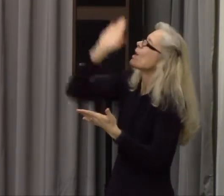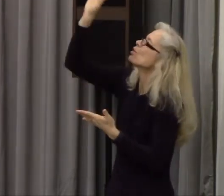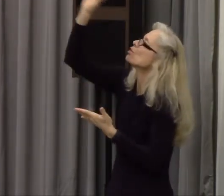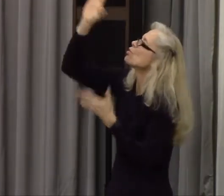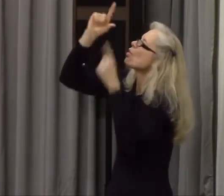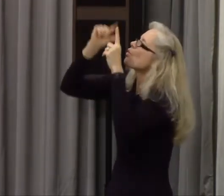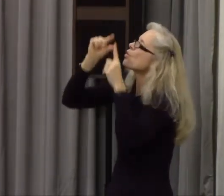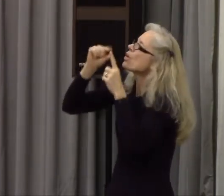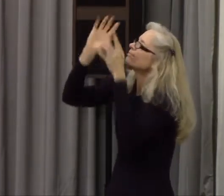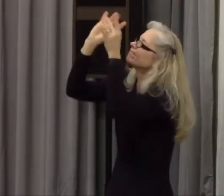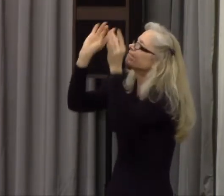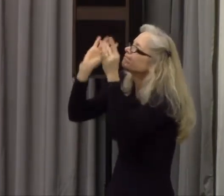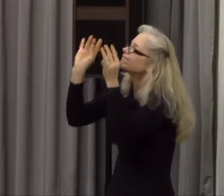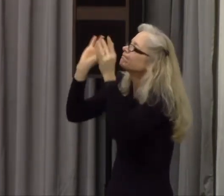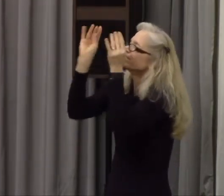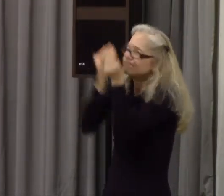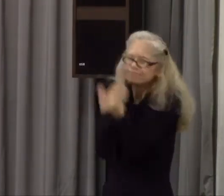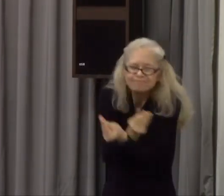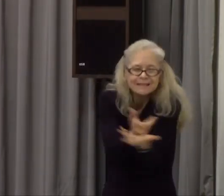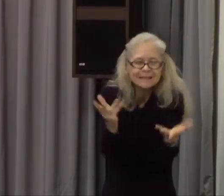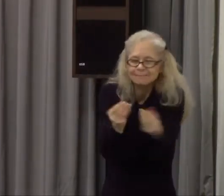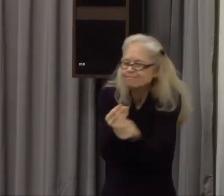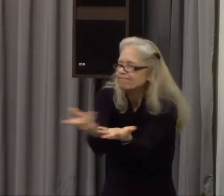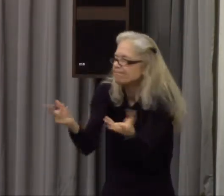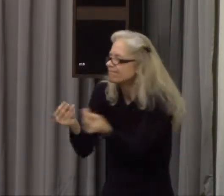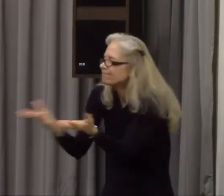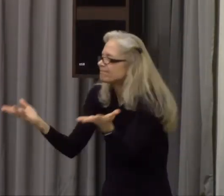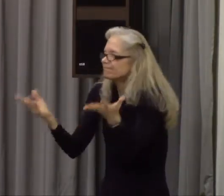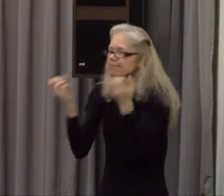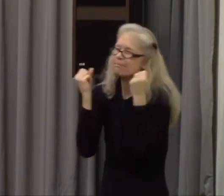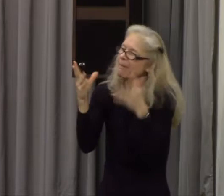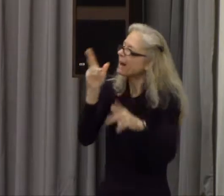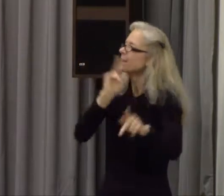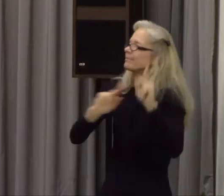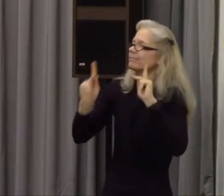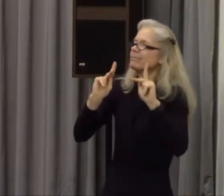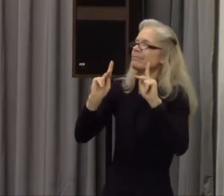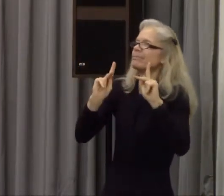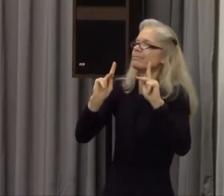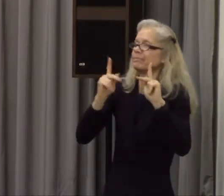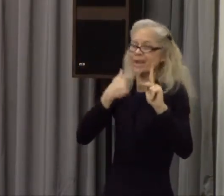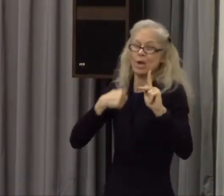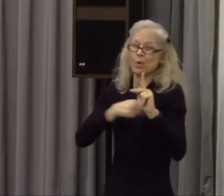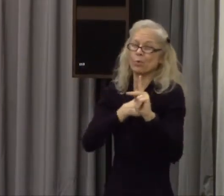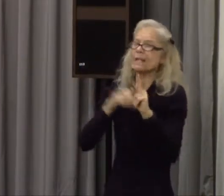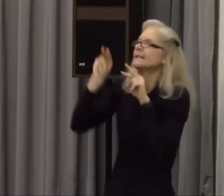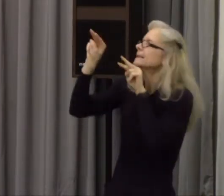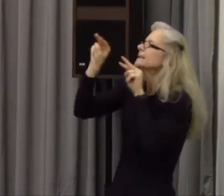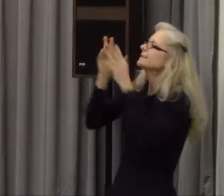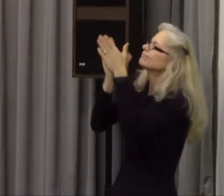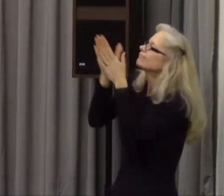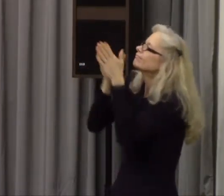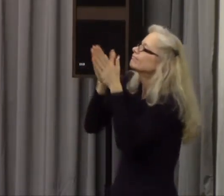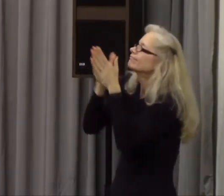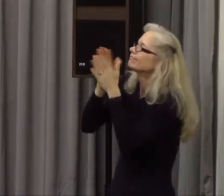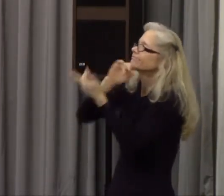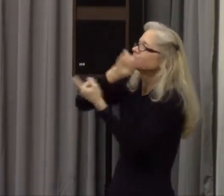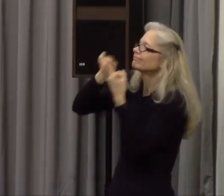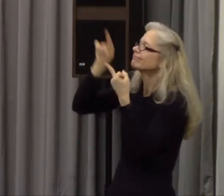are earnest and forward to your return. And Lord, we do pray and we do ask these things